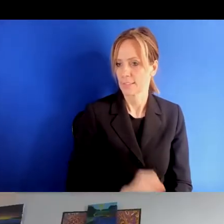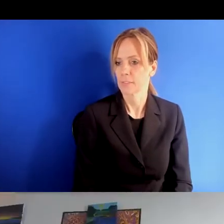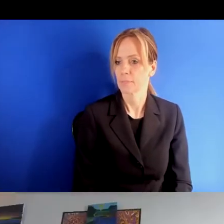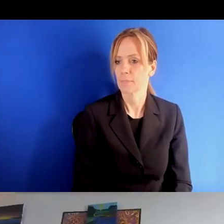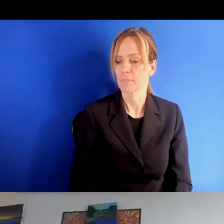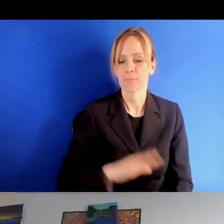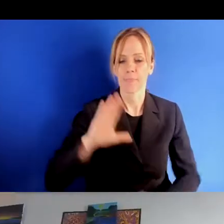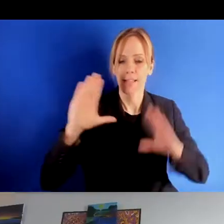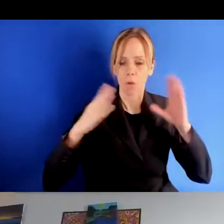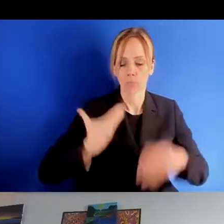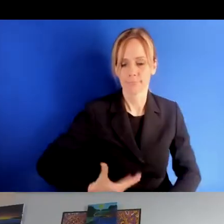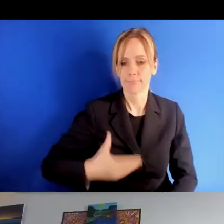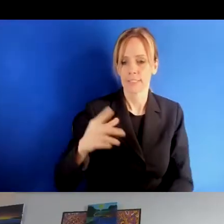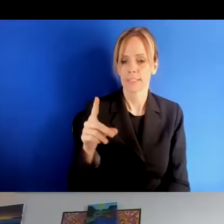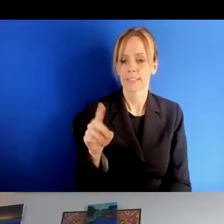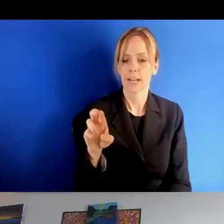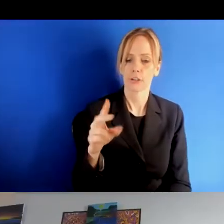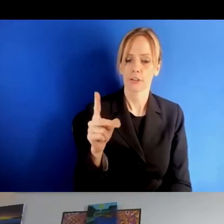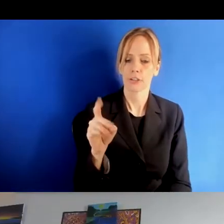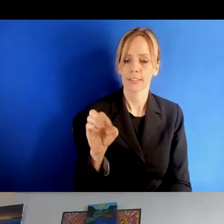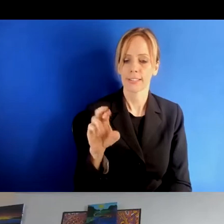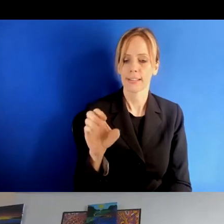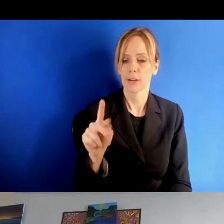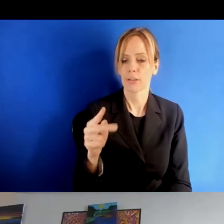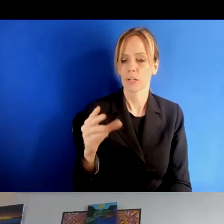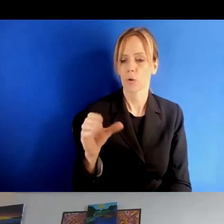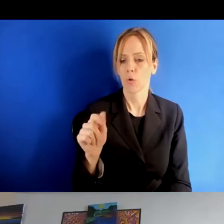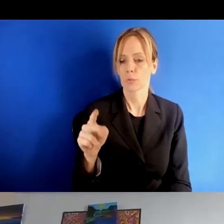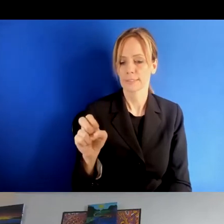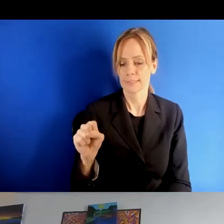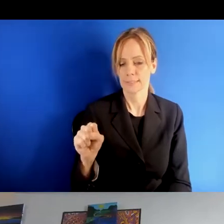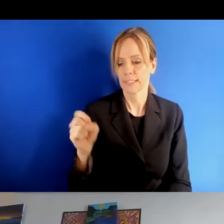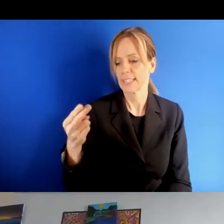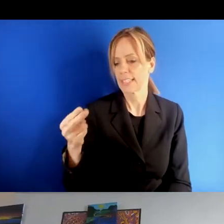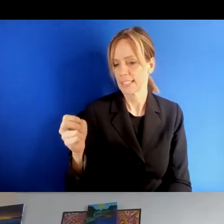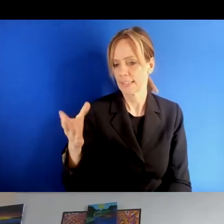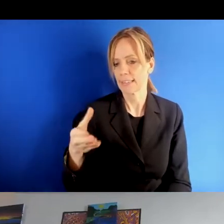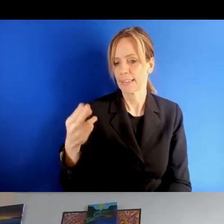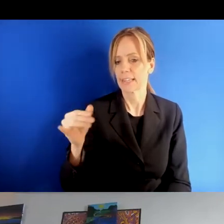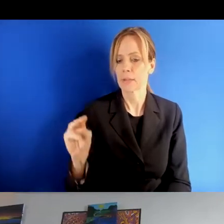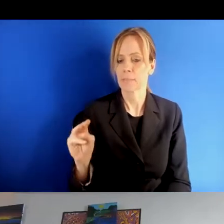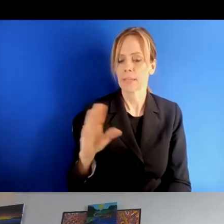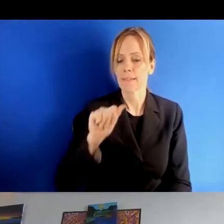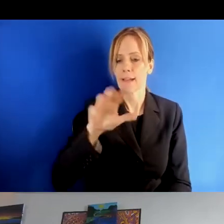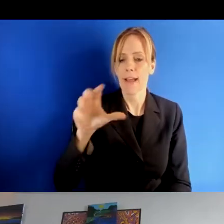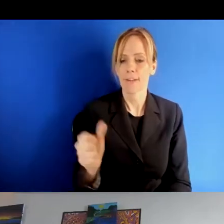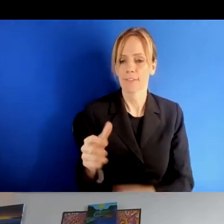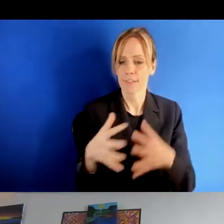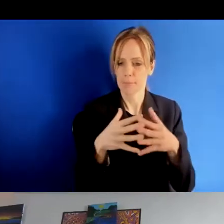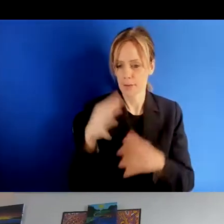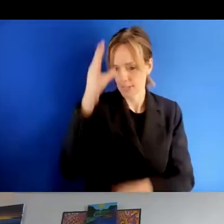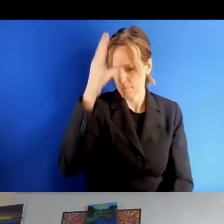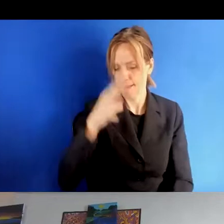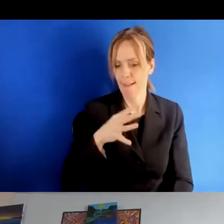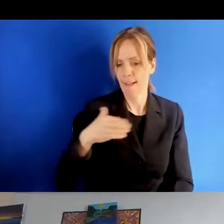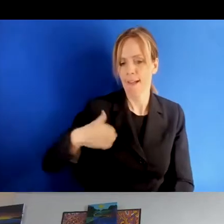Hi, my name is Dr. Derek Coates. I use he and him pronouns, and I'm an African-American man. I have a guide dog,